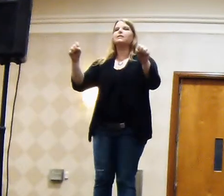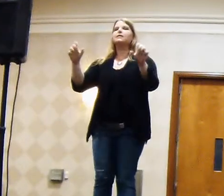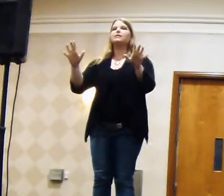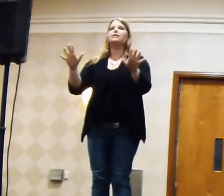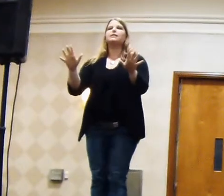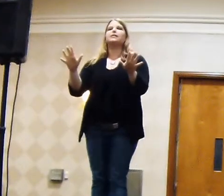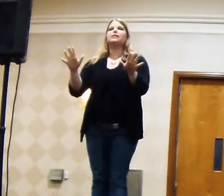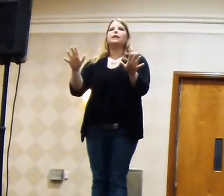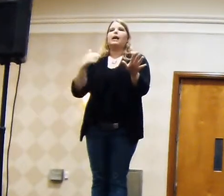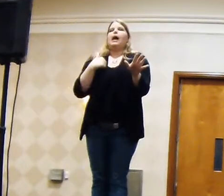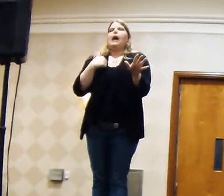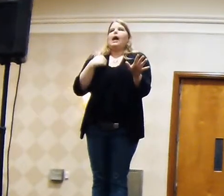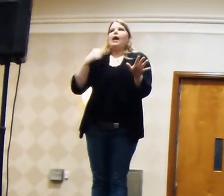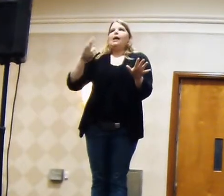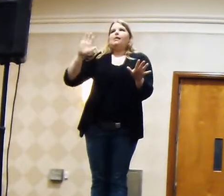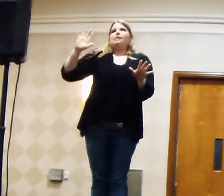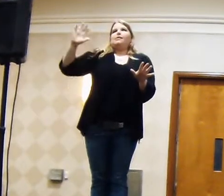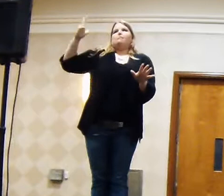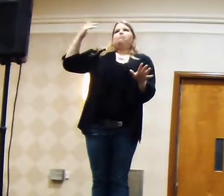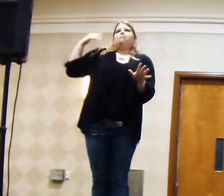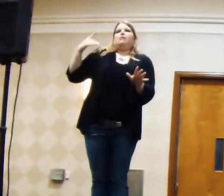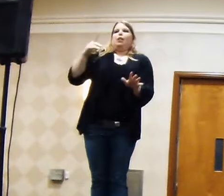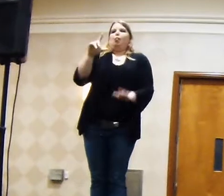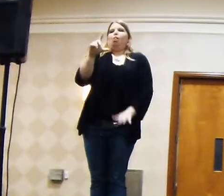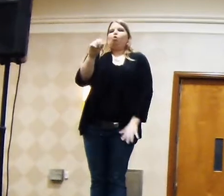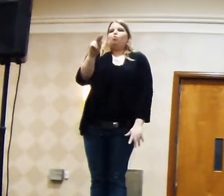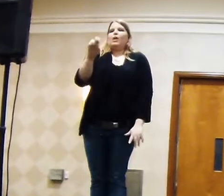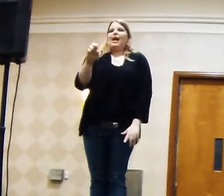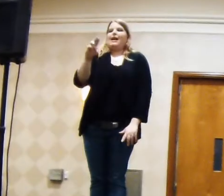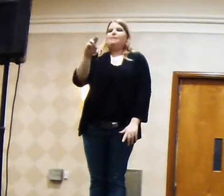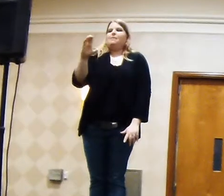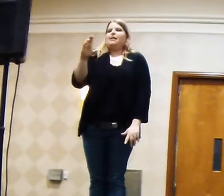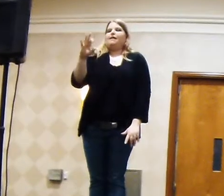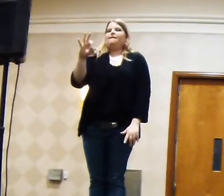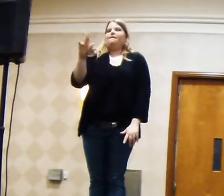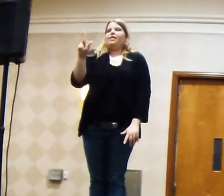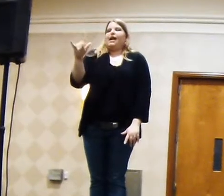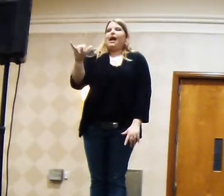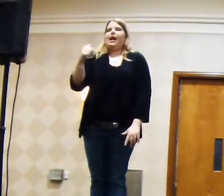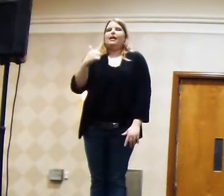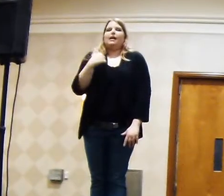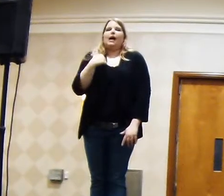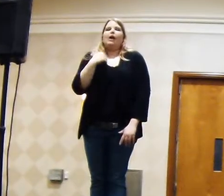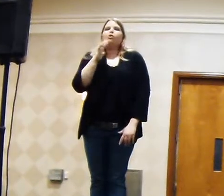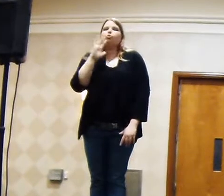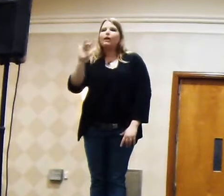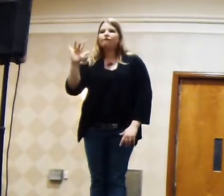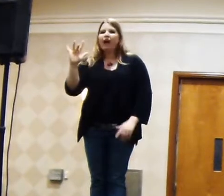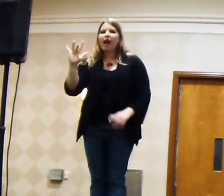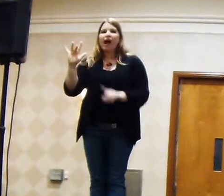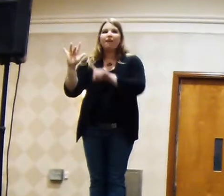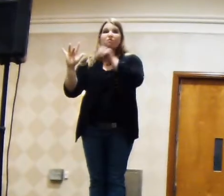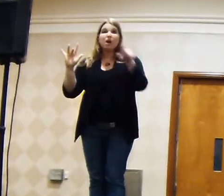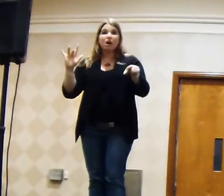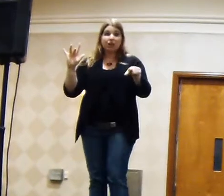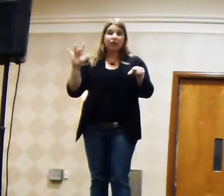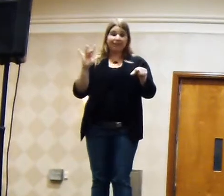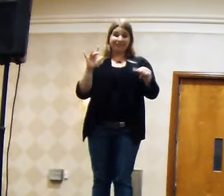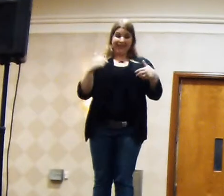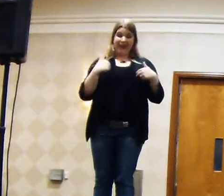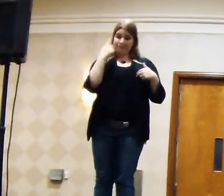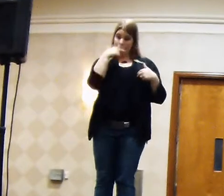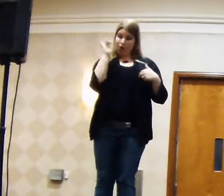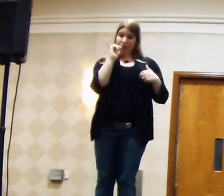only, 25 when I played Lorraine McFly at the old age of 47.